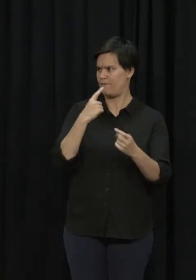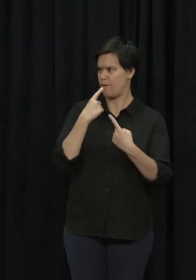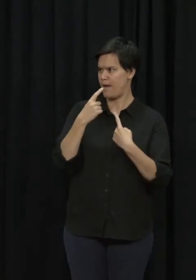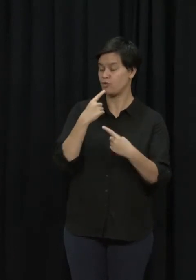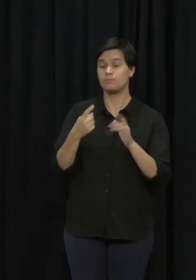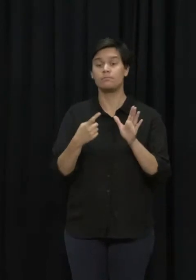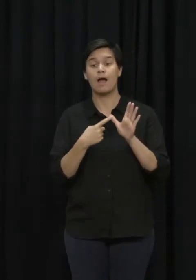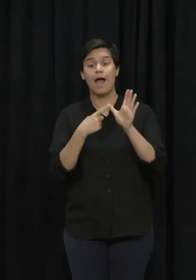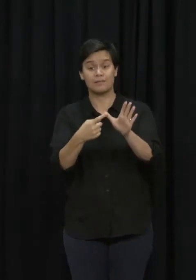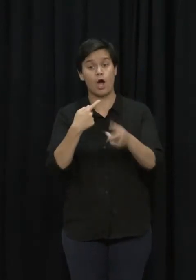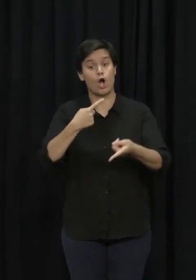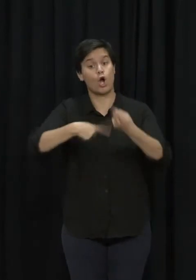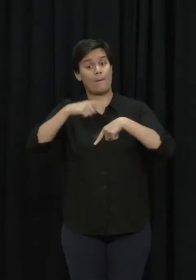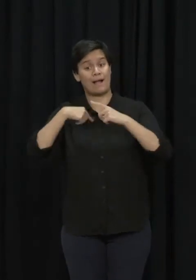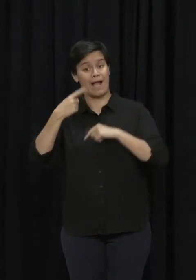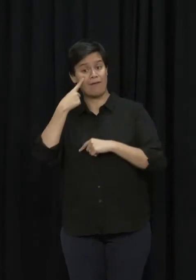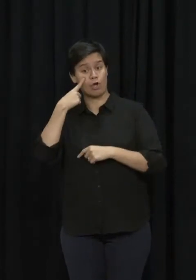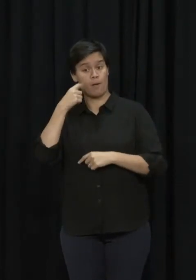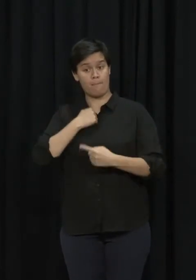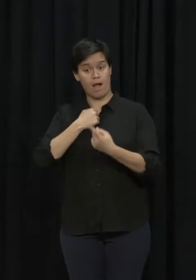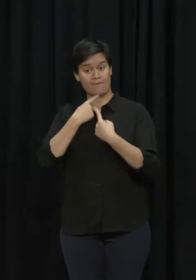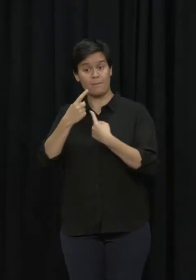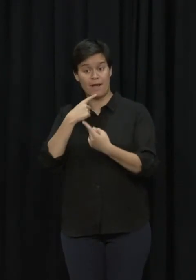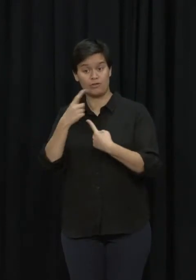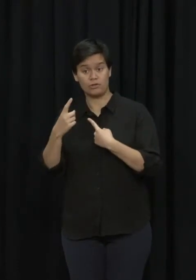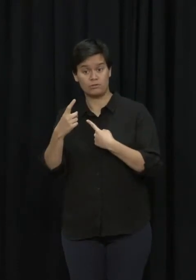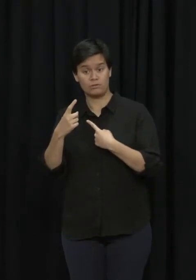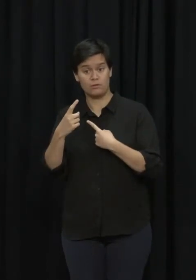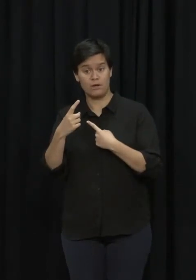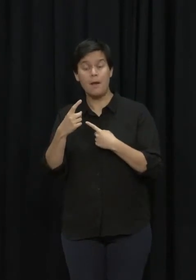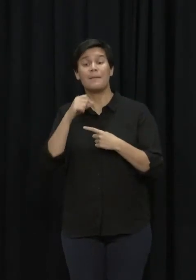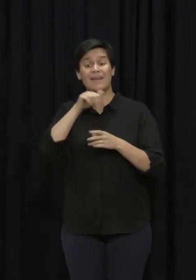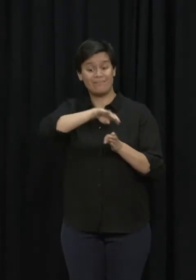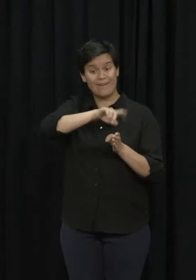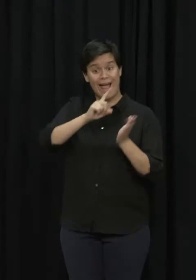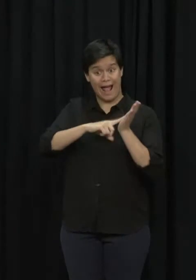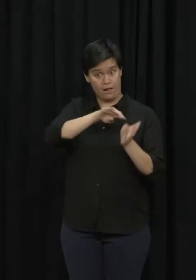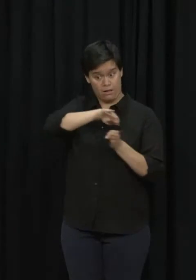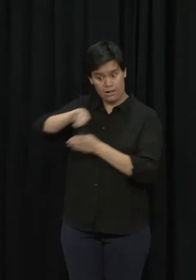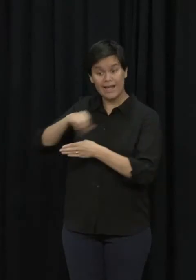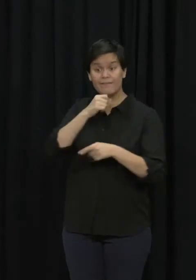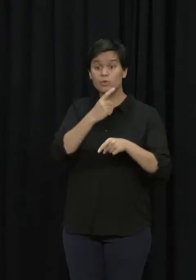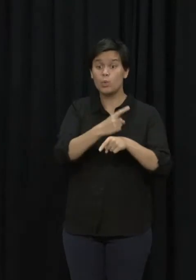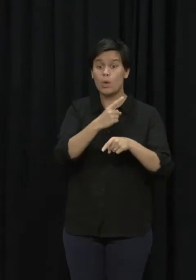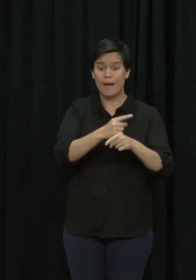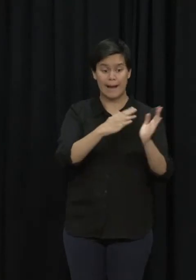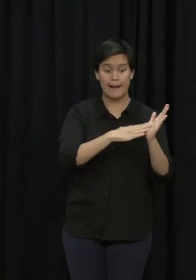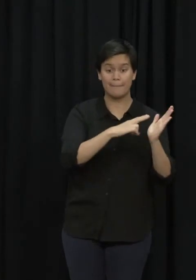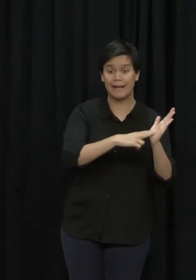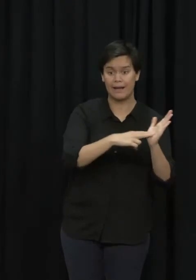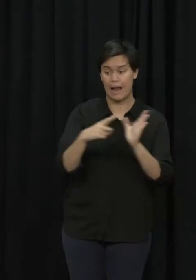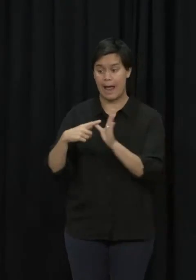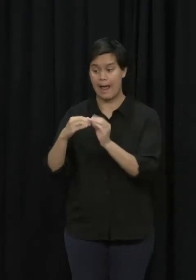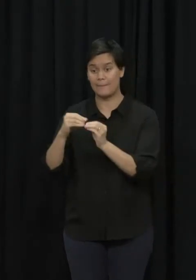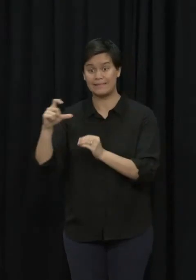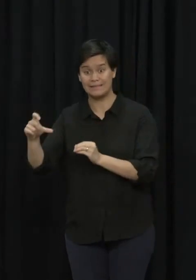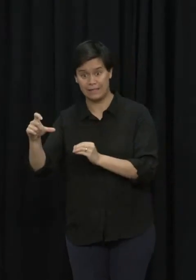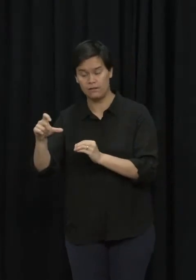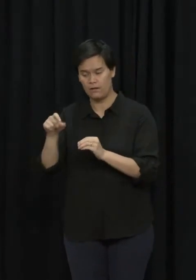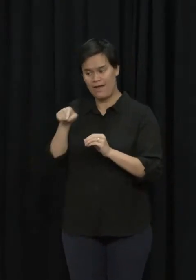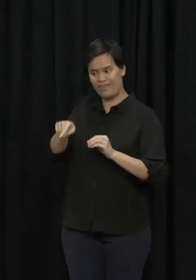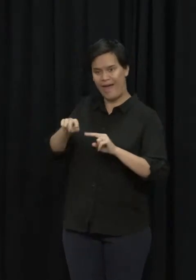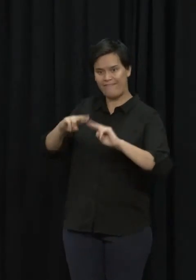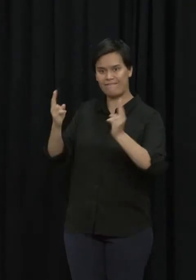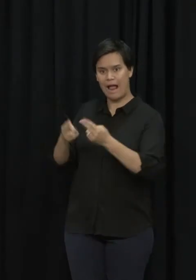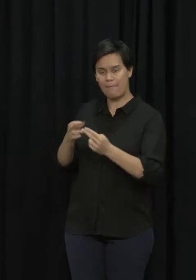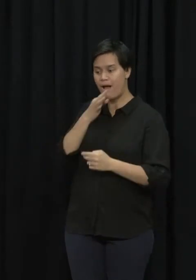to that family. But here I'm talking about the very clear distinction here between a family that was required to self-isolate and